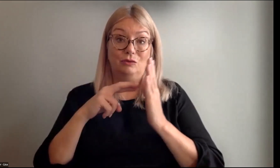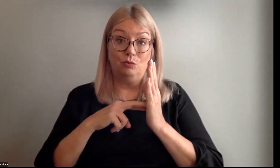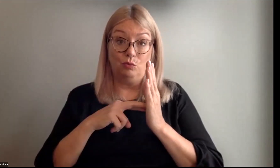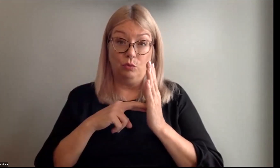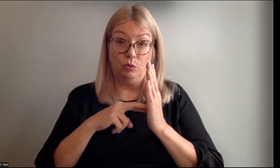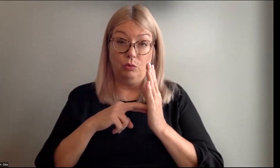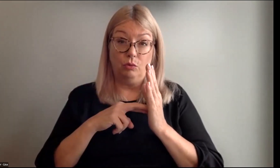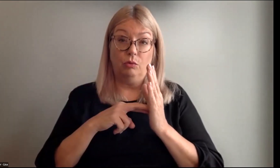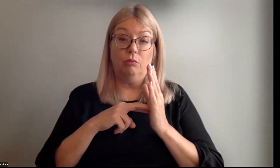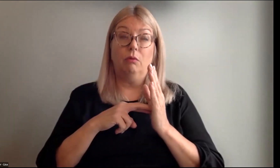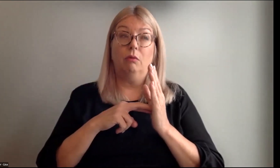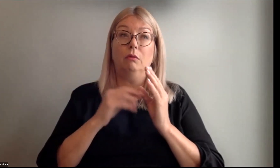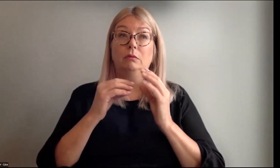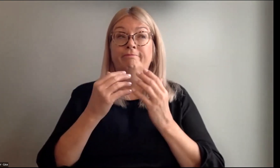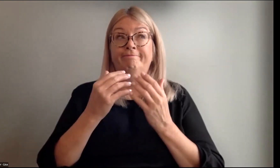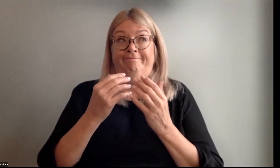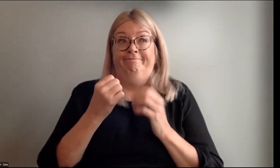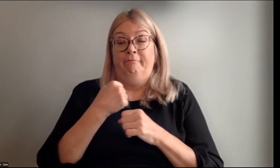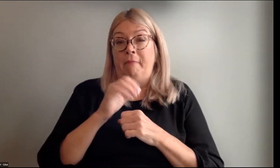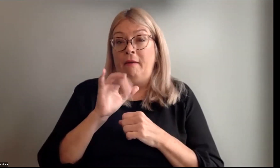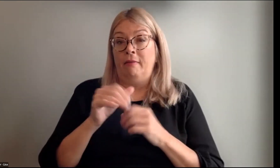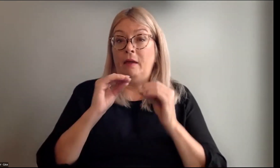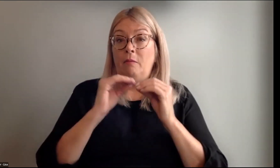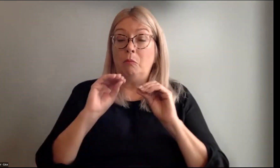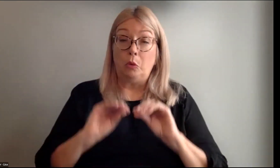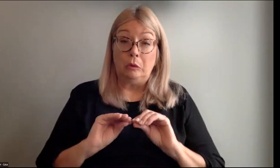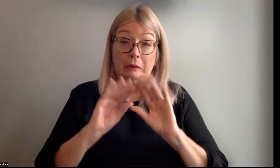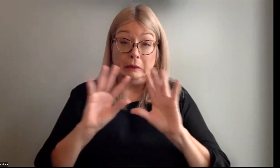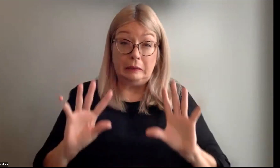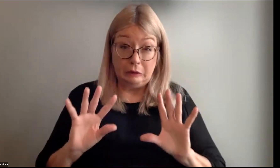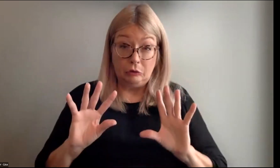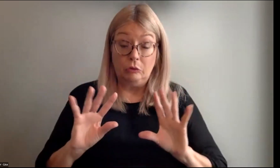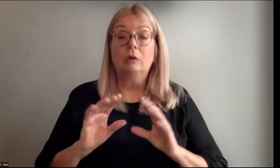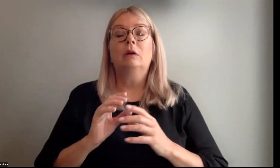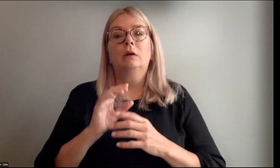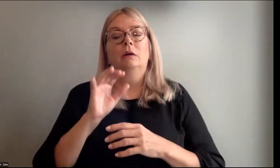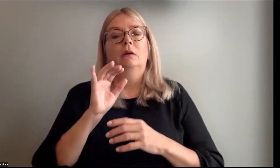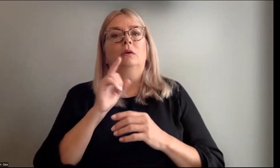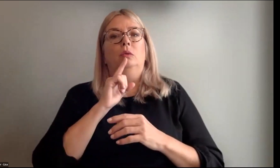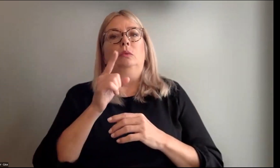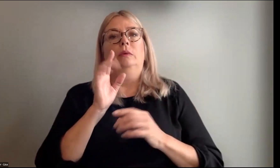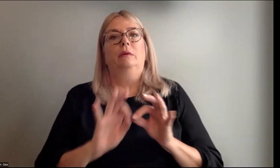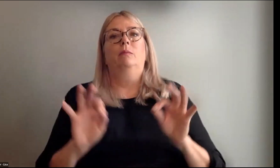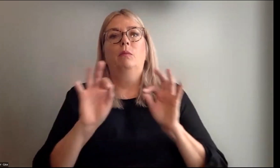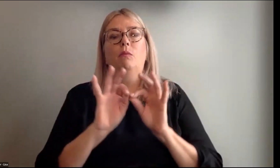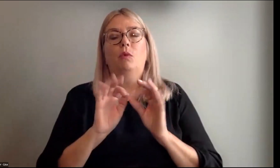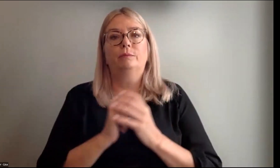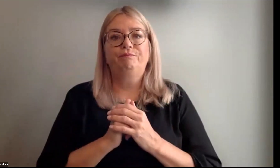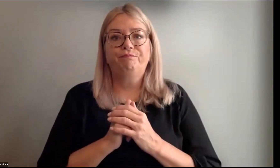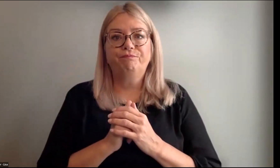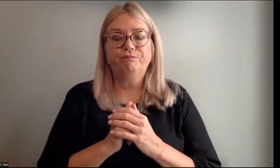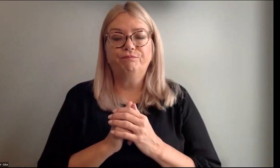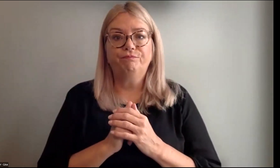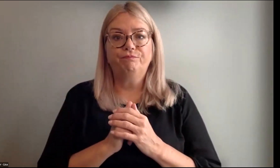understandable and clear for the average claimant, as I've said, is really critical. I just want to add,